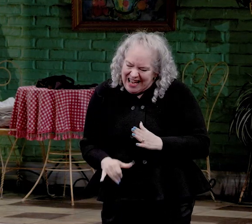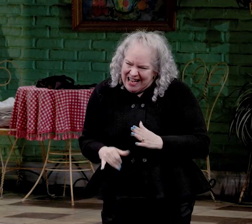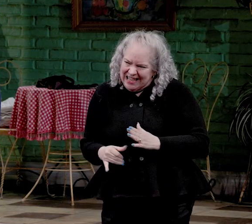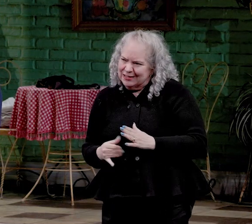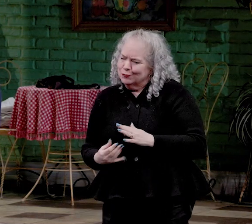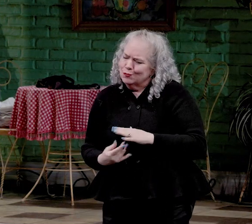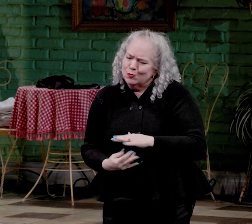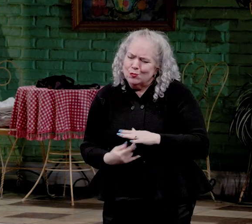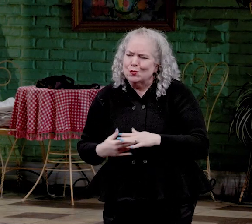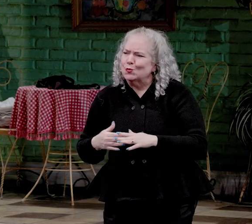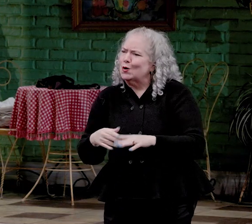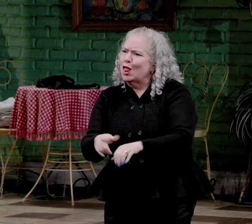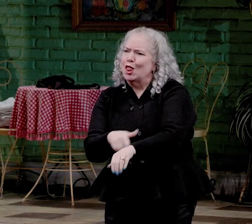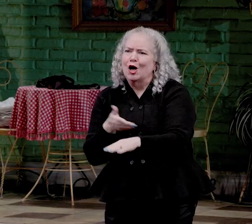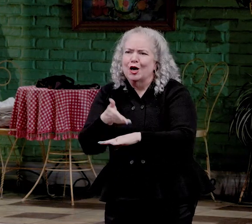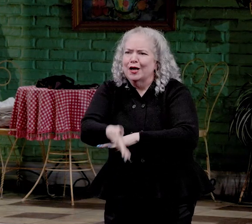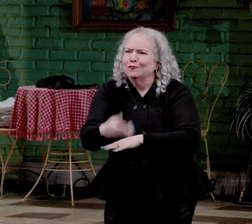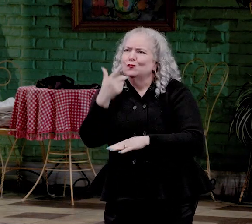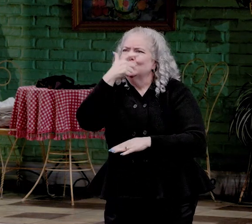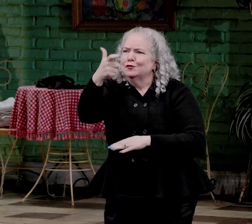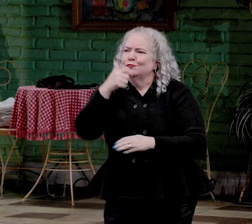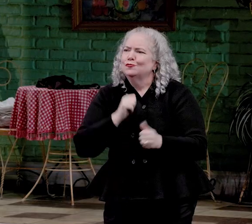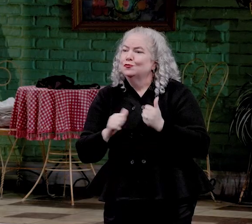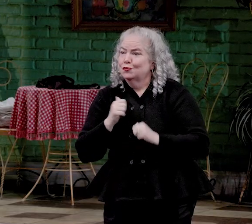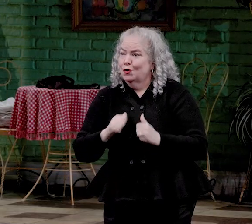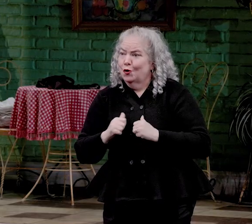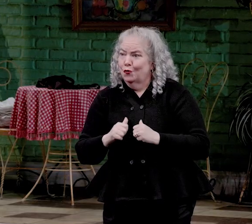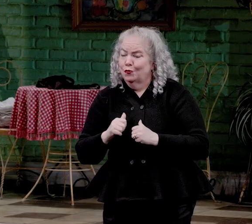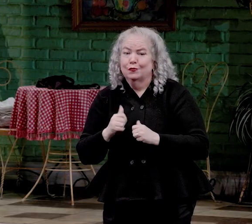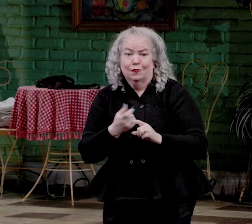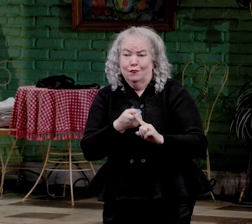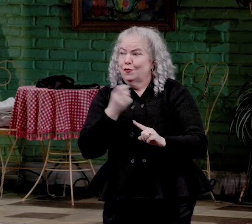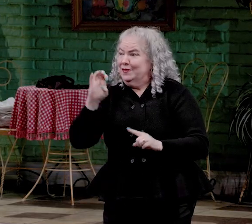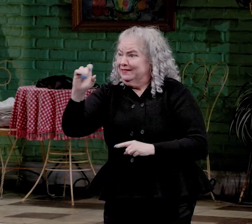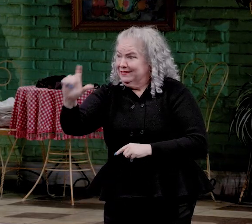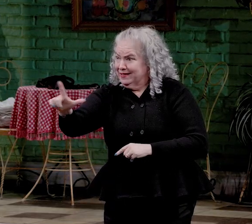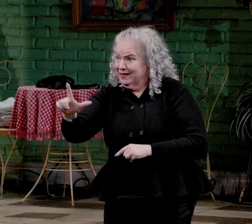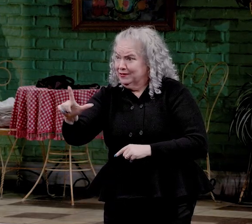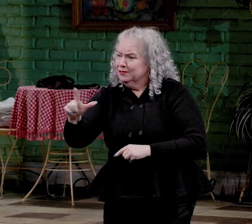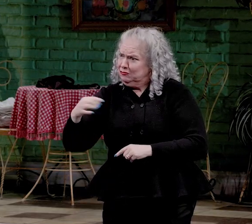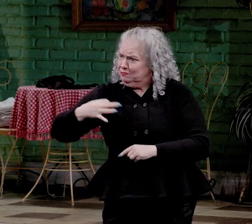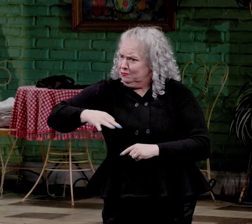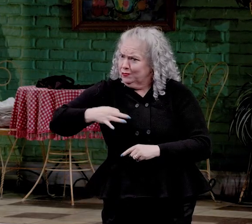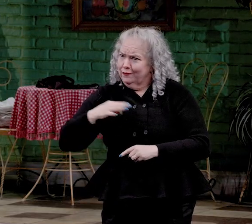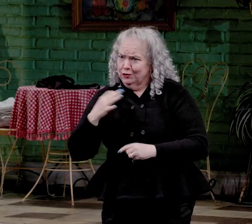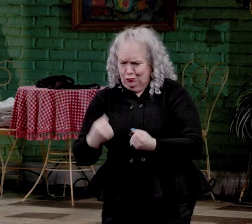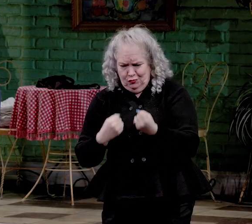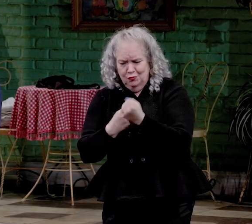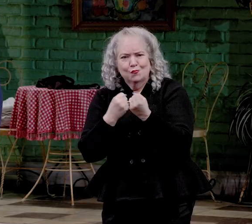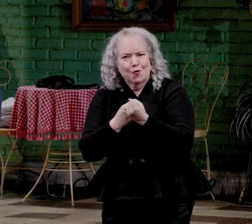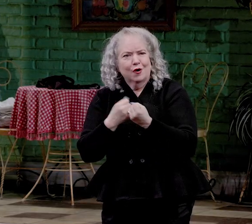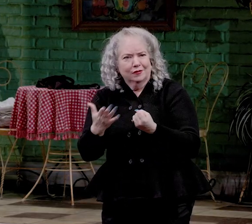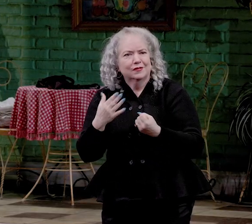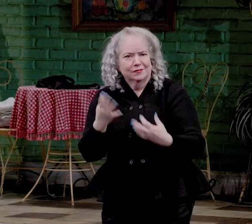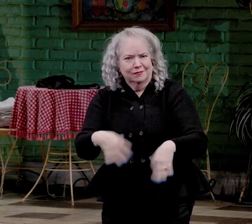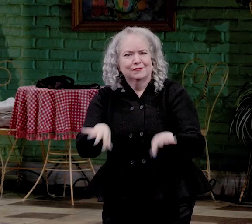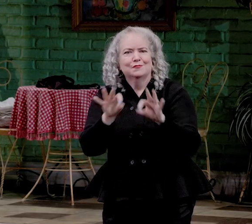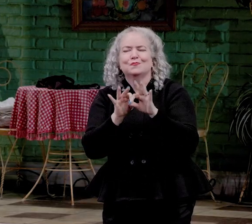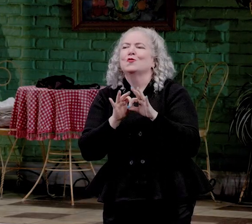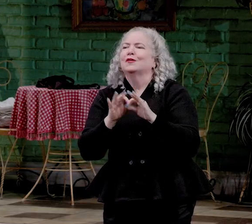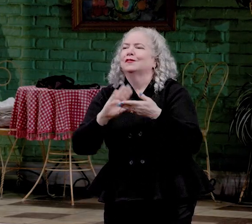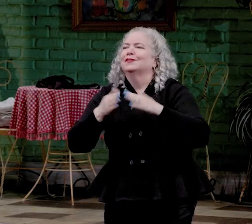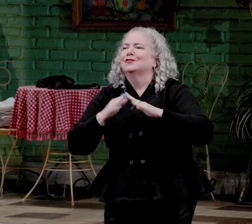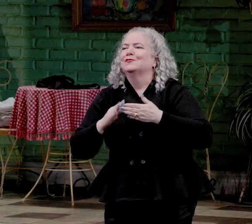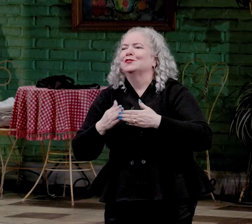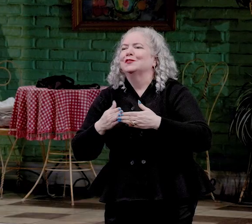after the final scene. On behalf of ESL, it is a privilege to support this remarkable, vital community institution.